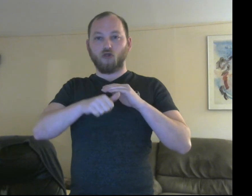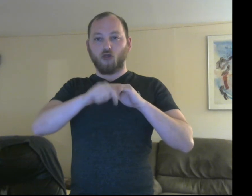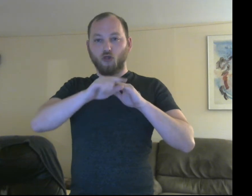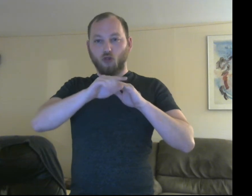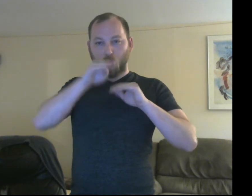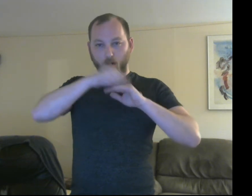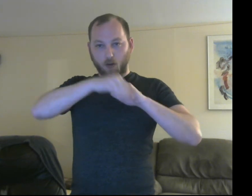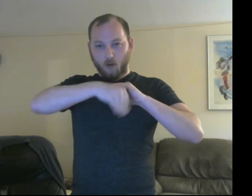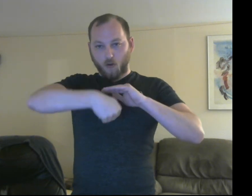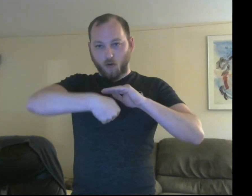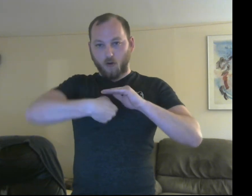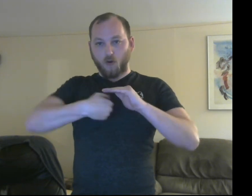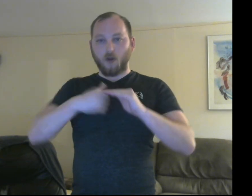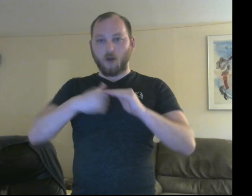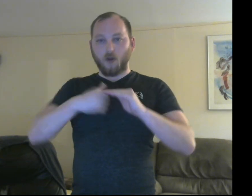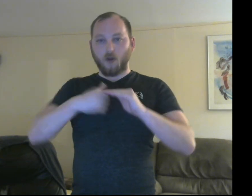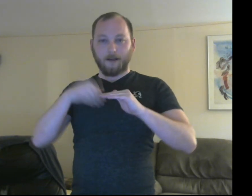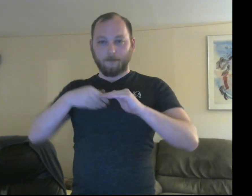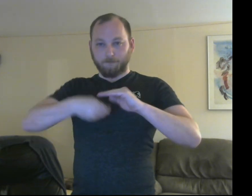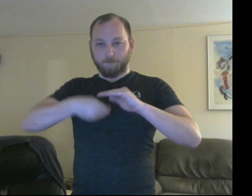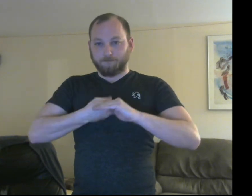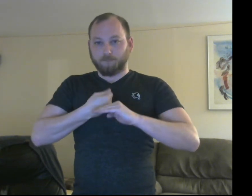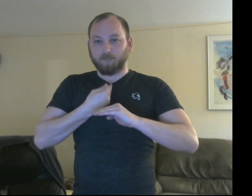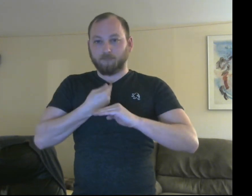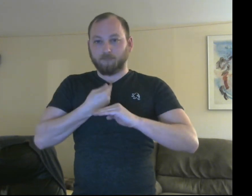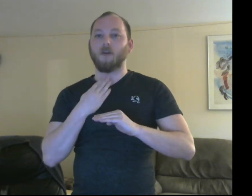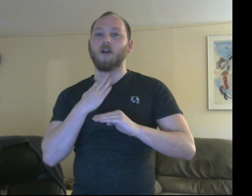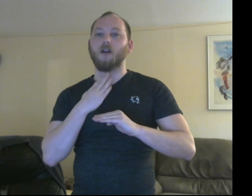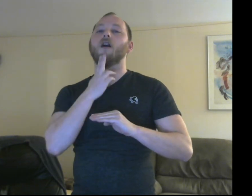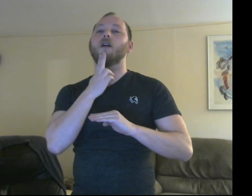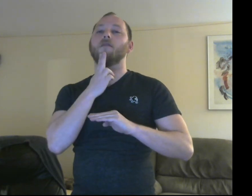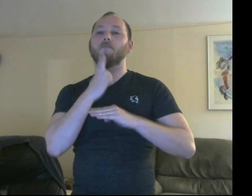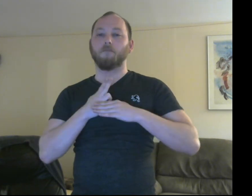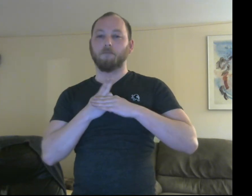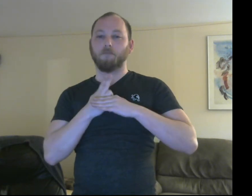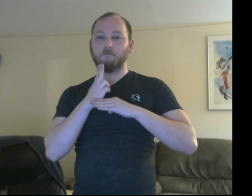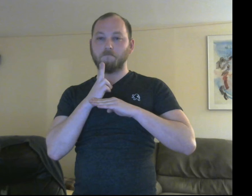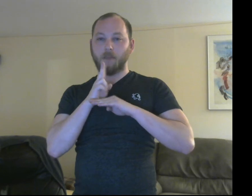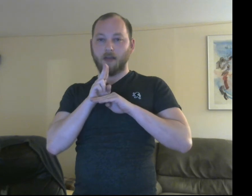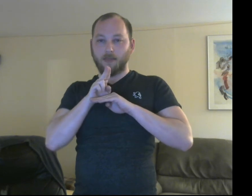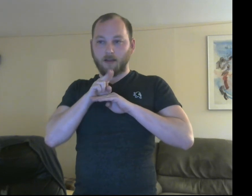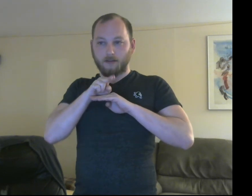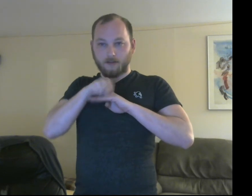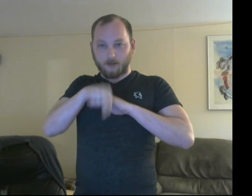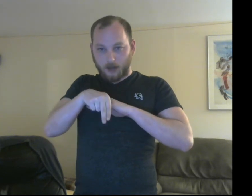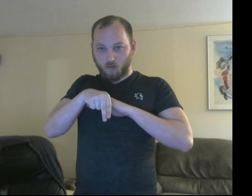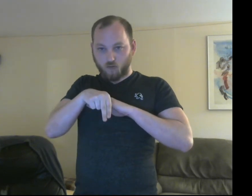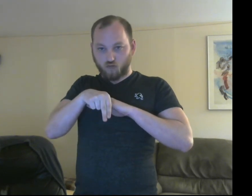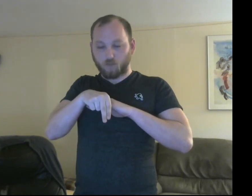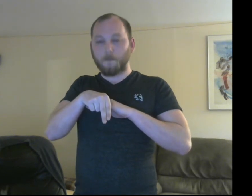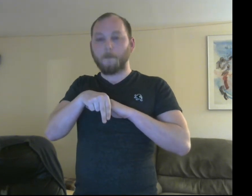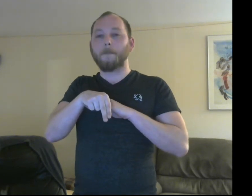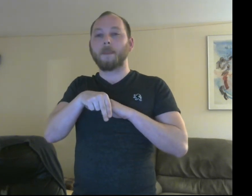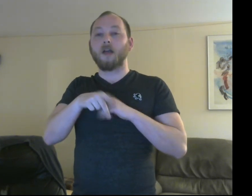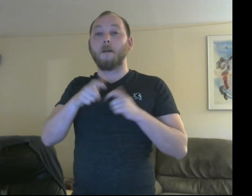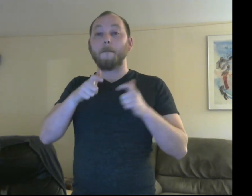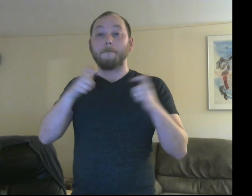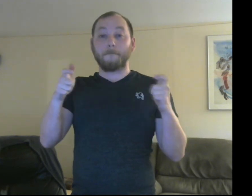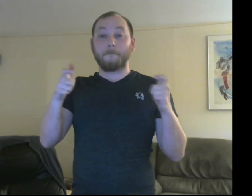up, like that, and down. Then you're going to take the fat side again, all the way across the